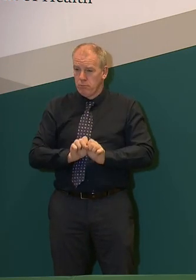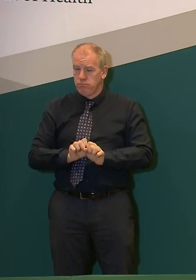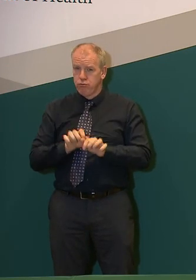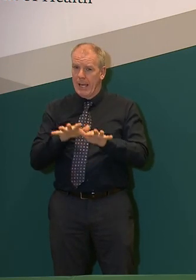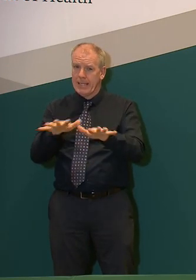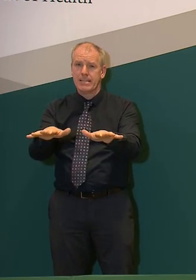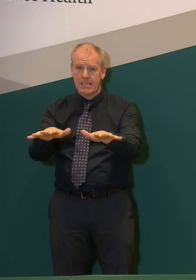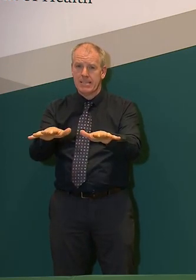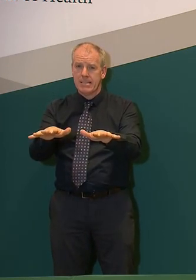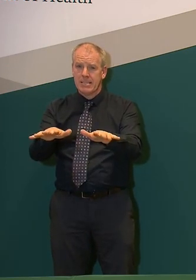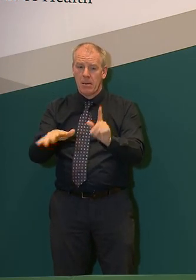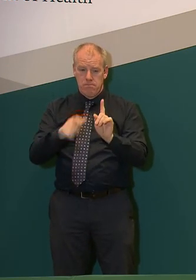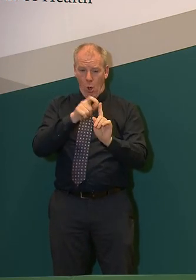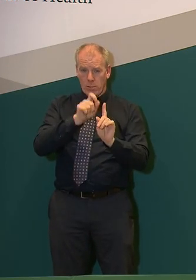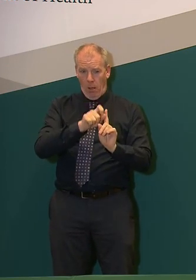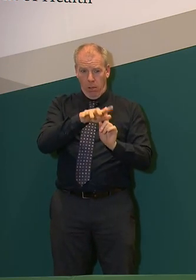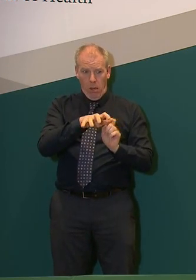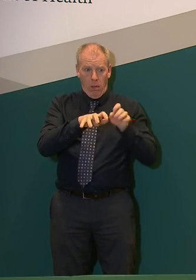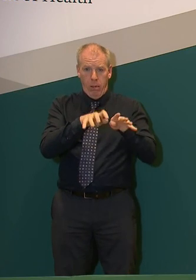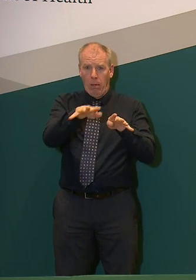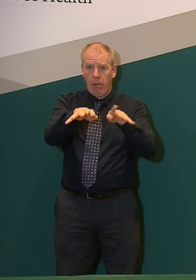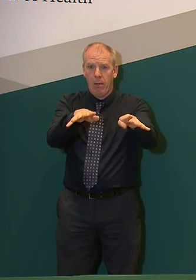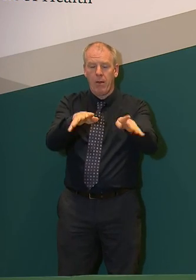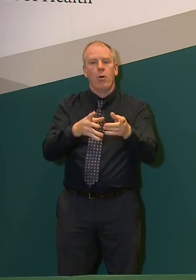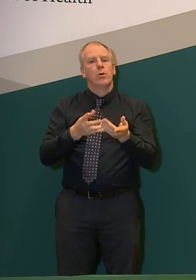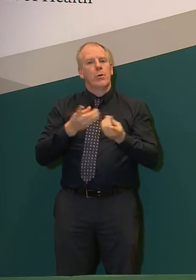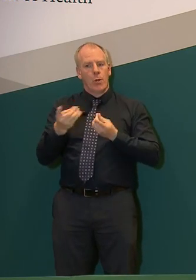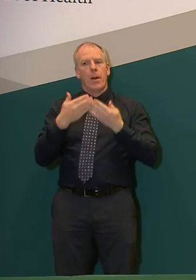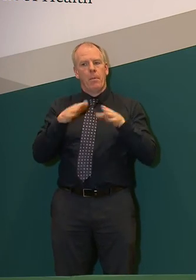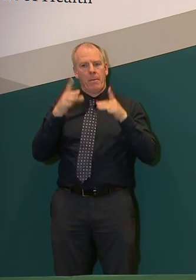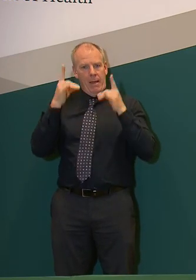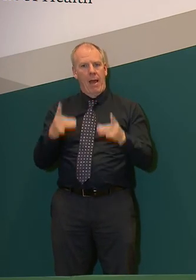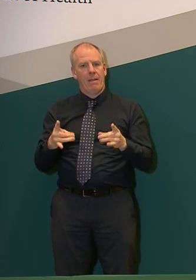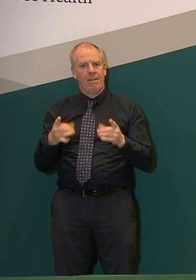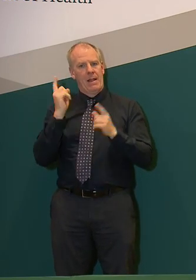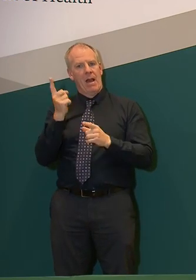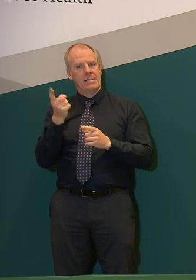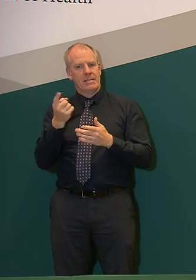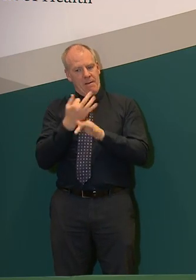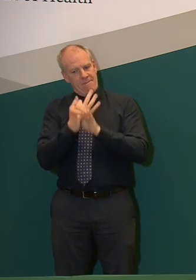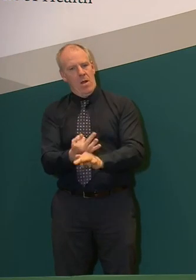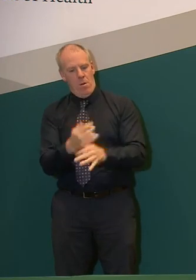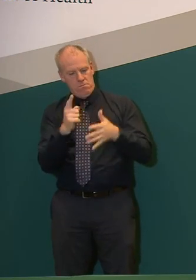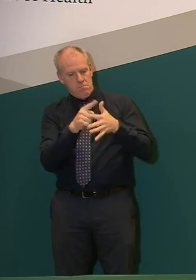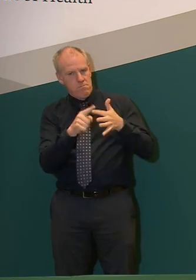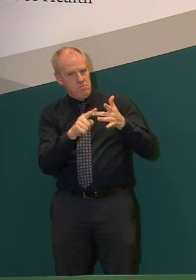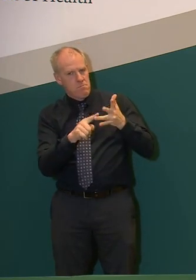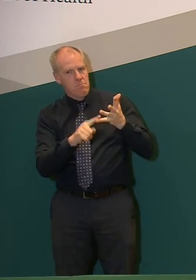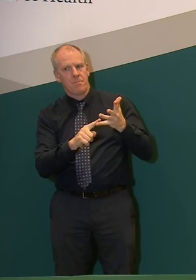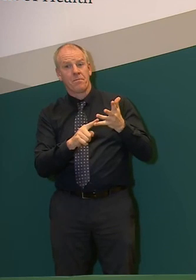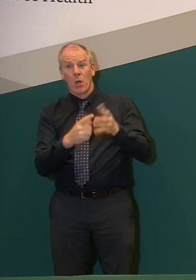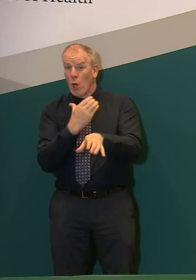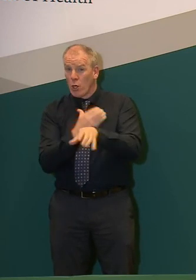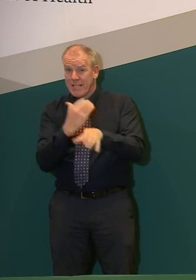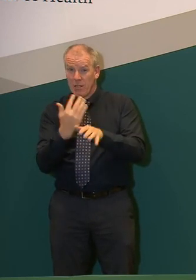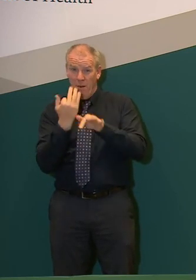of infection from one person to another through the measures that public health have advised. And if they continue to do